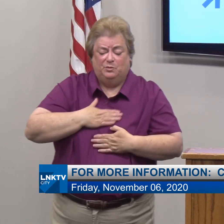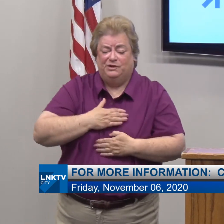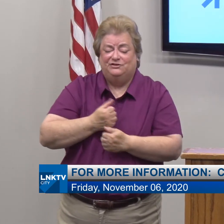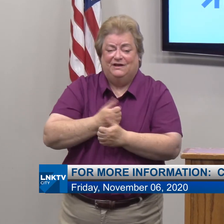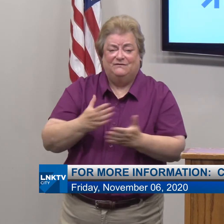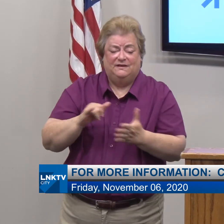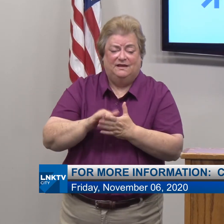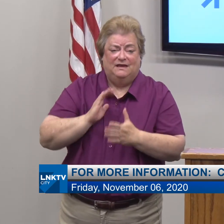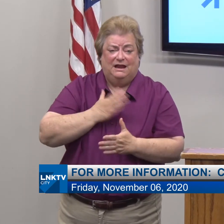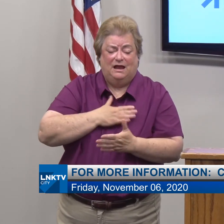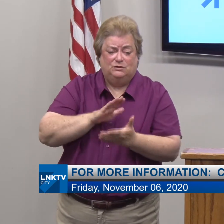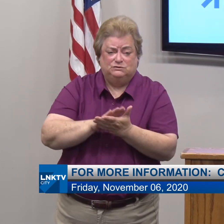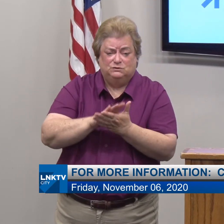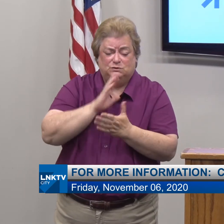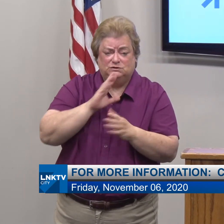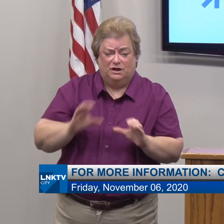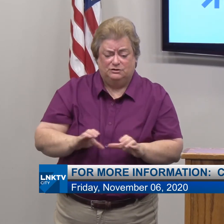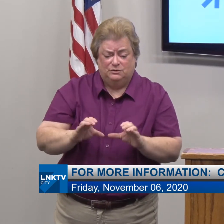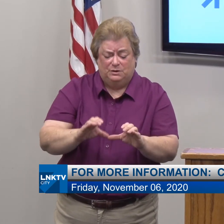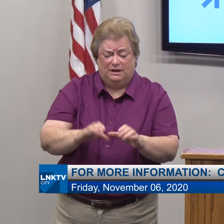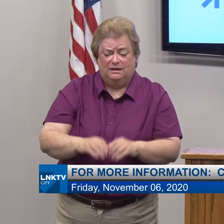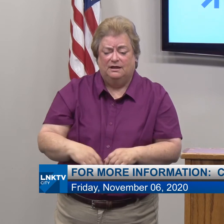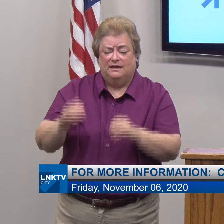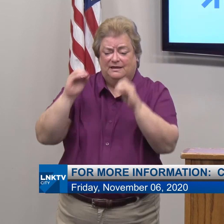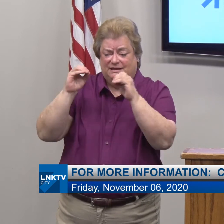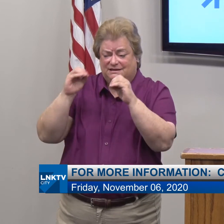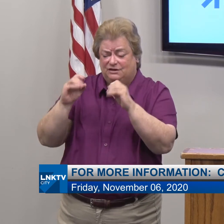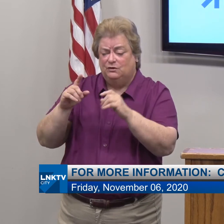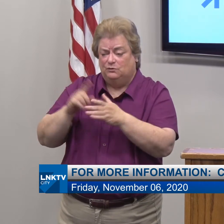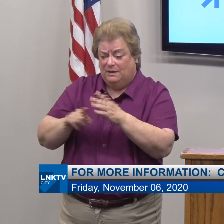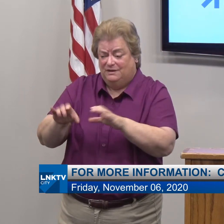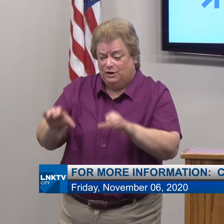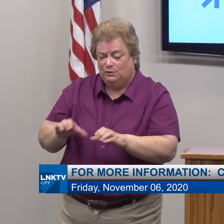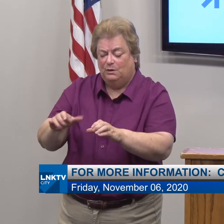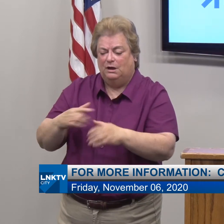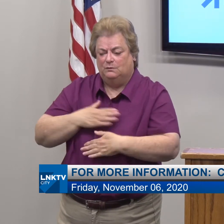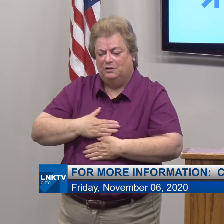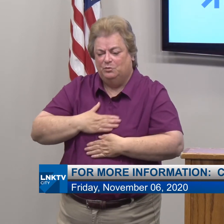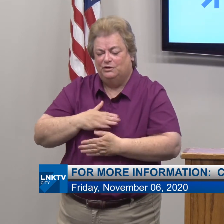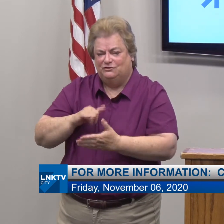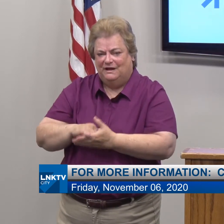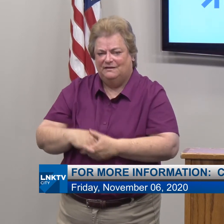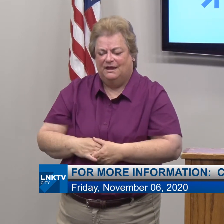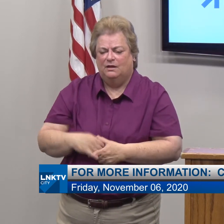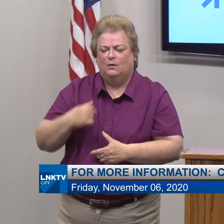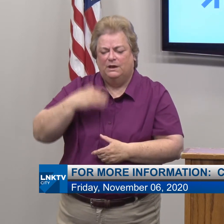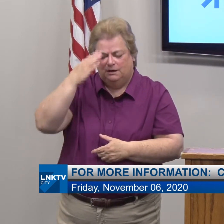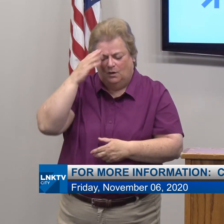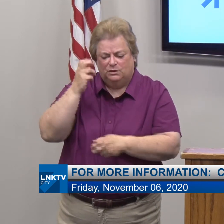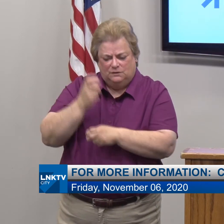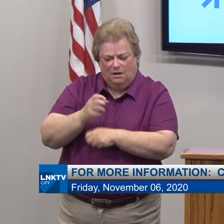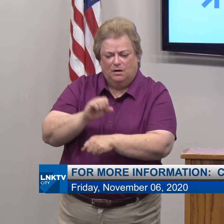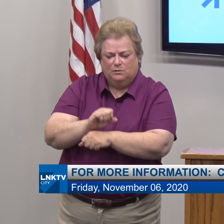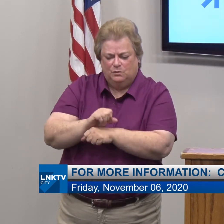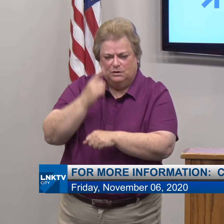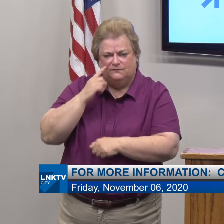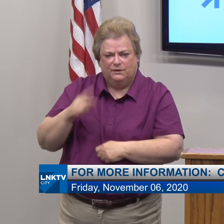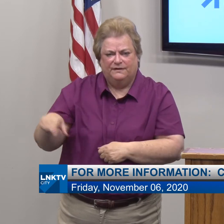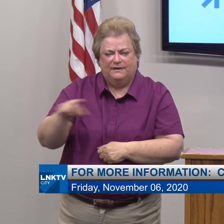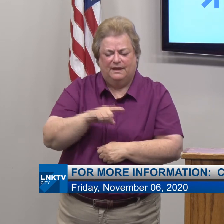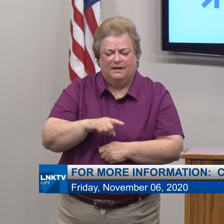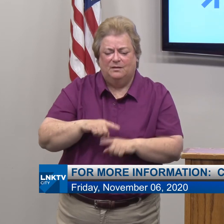schools are doing and our educators are doing. We know that it's a hard task for them, but everything